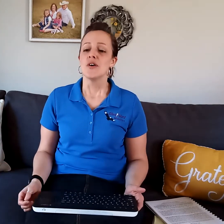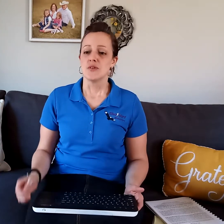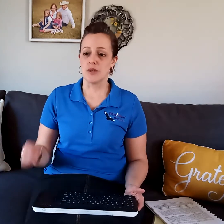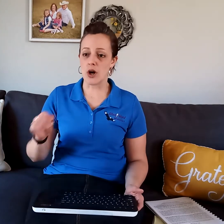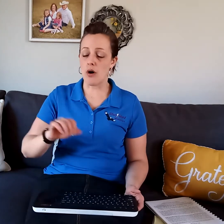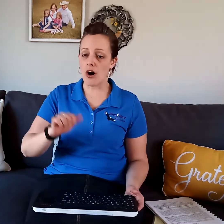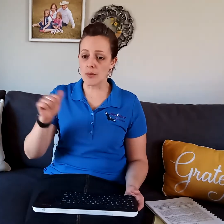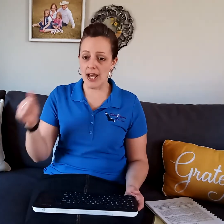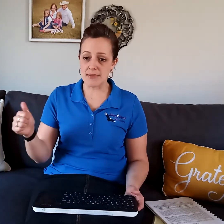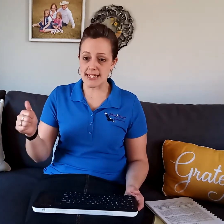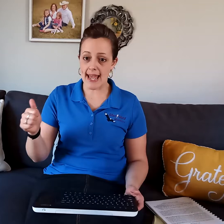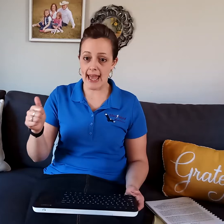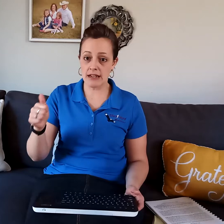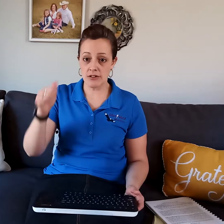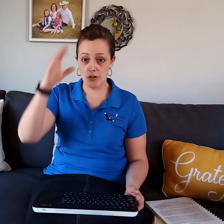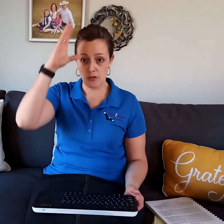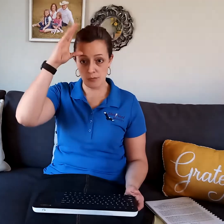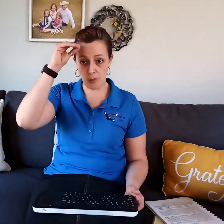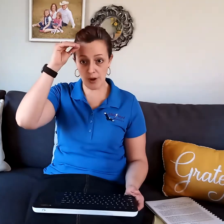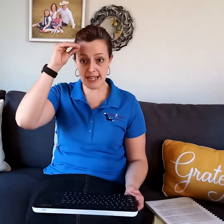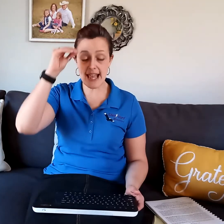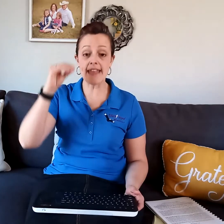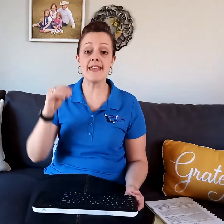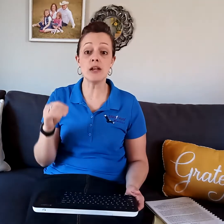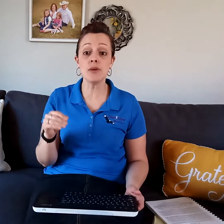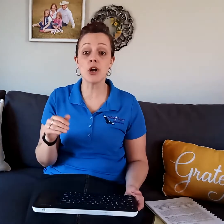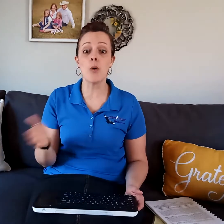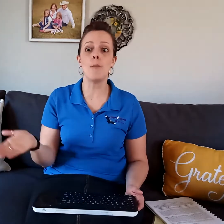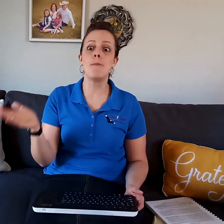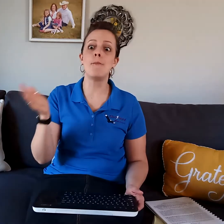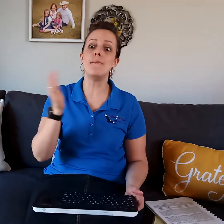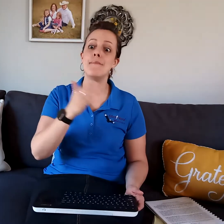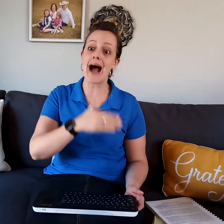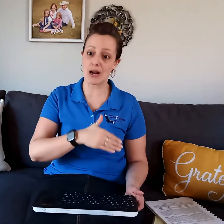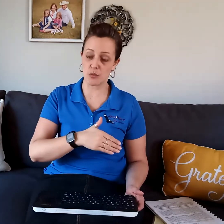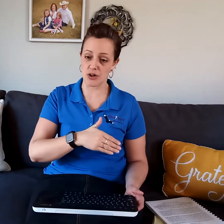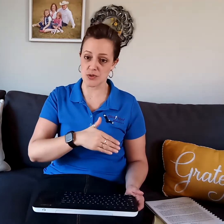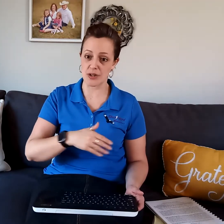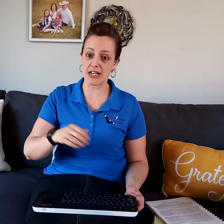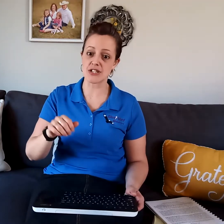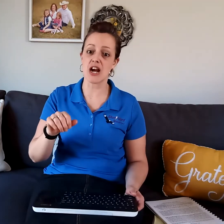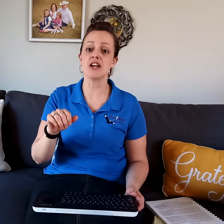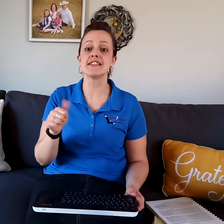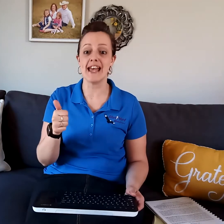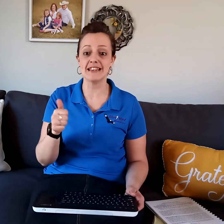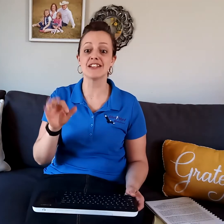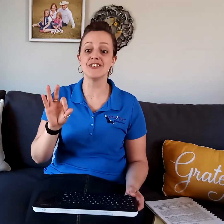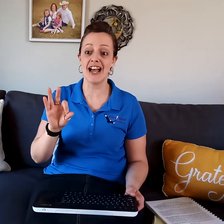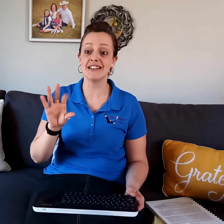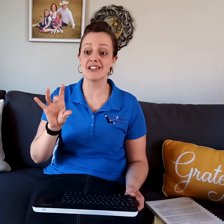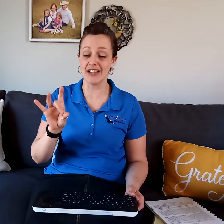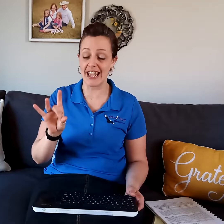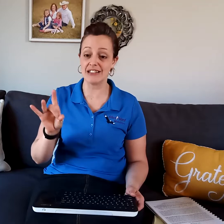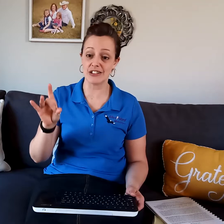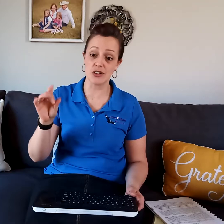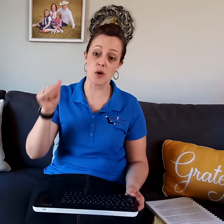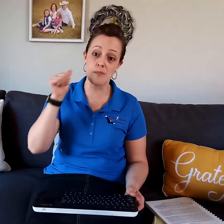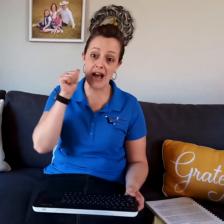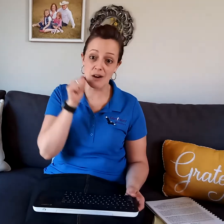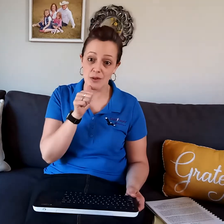we go all the way up to 10 boys, and then we go backwards. We're going to start 10 little, 9 little, 8 little, and go backwards